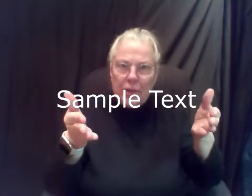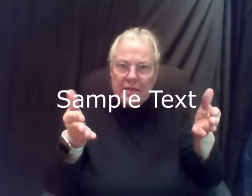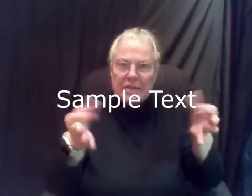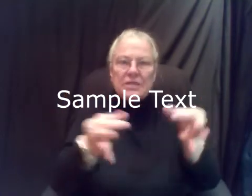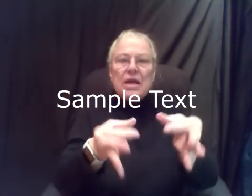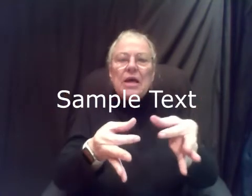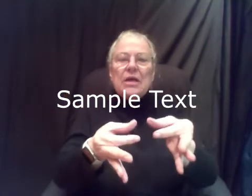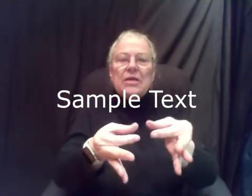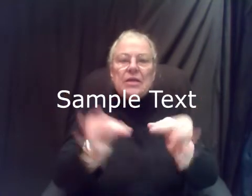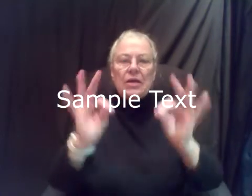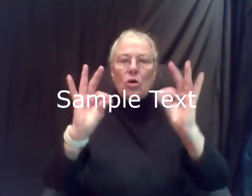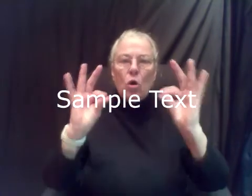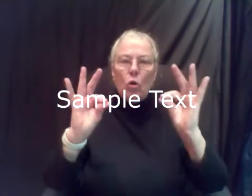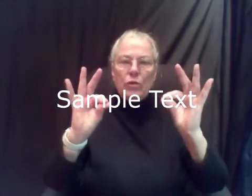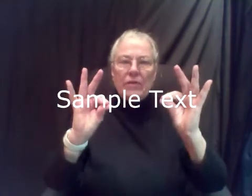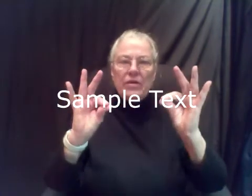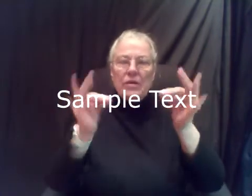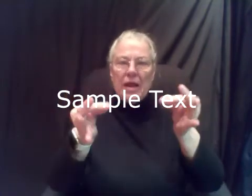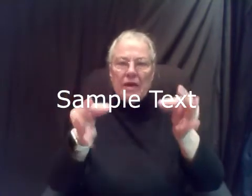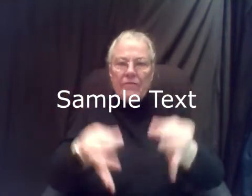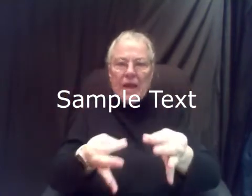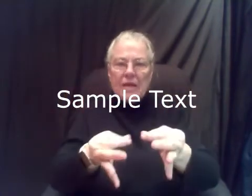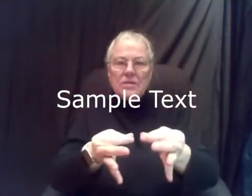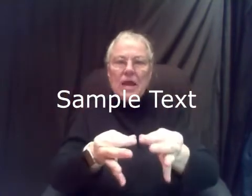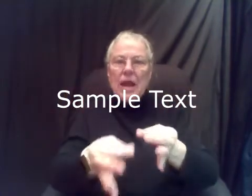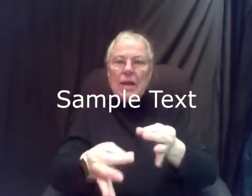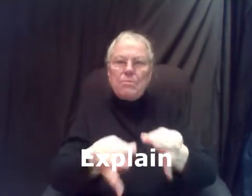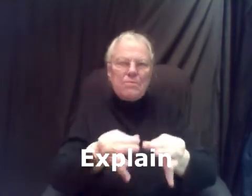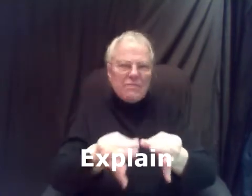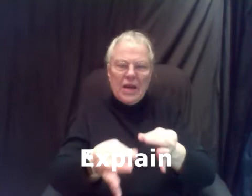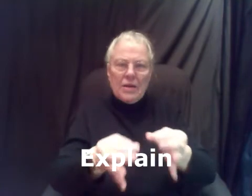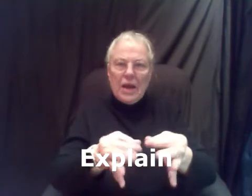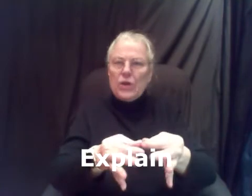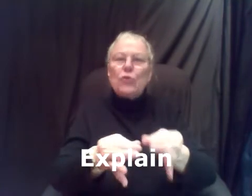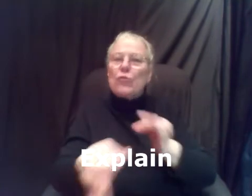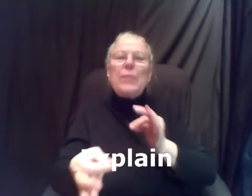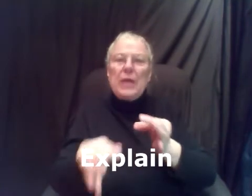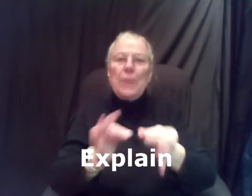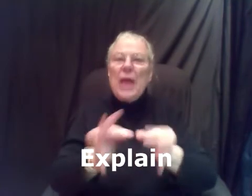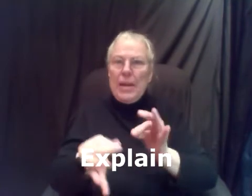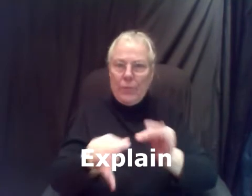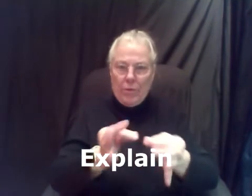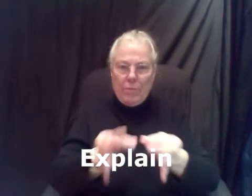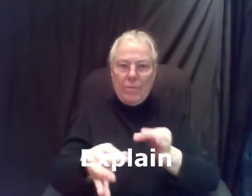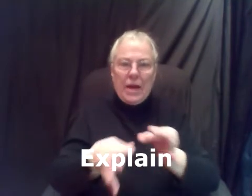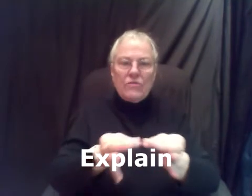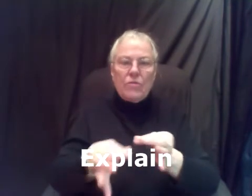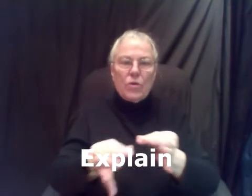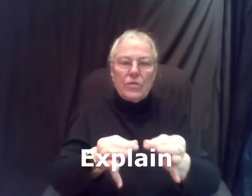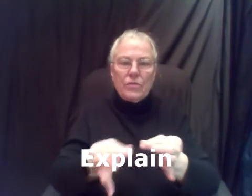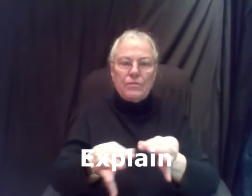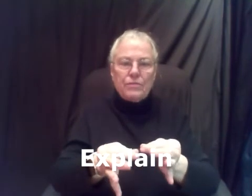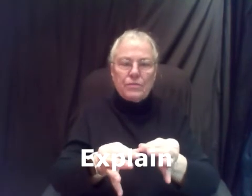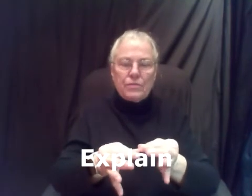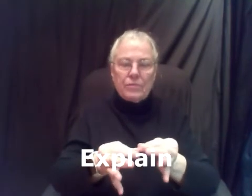pieces. Get a hold of it, F hands, and kind of like you're ripping a paper back and forth.